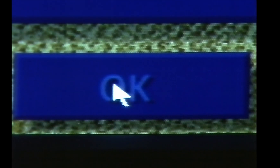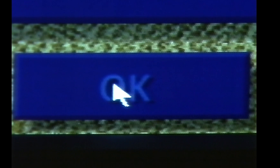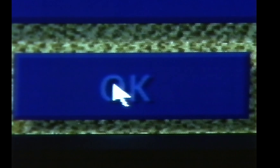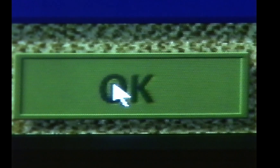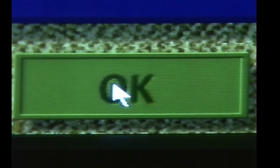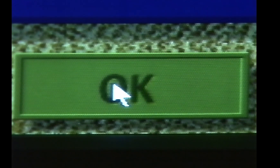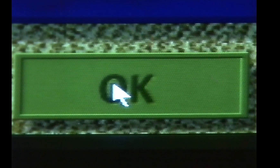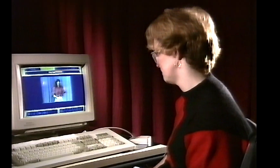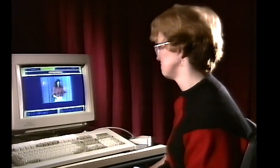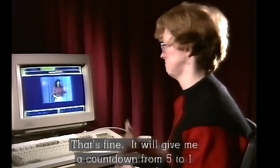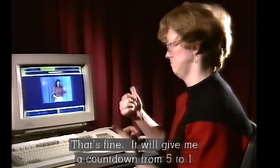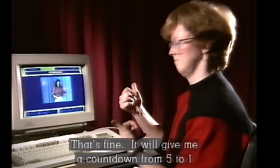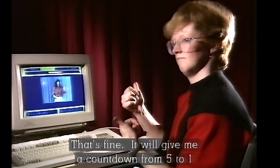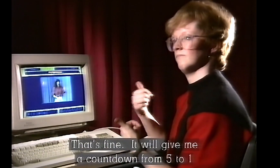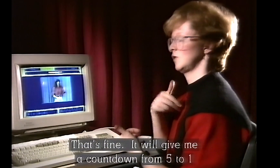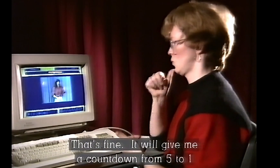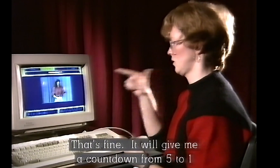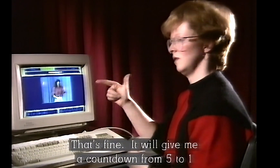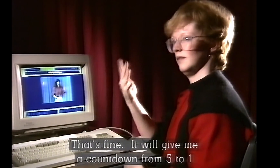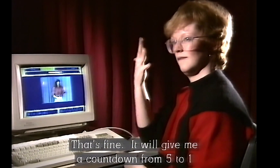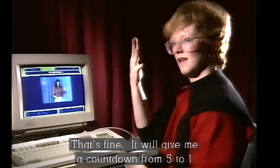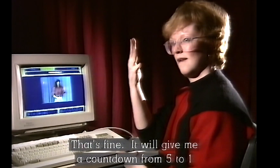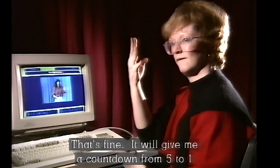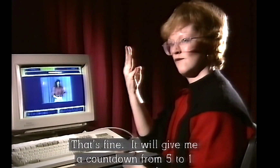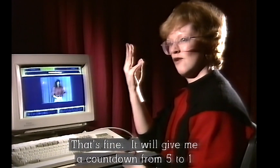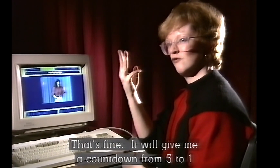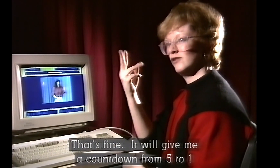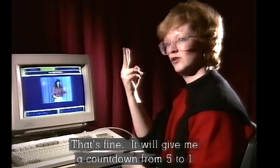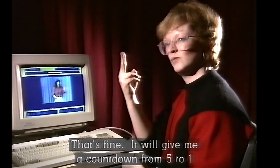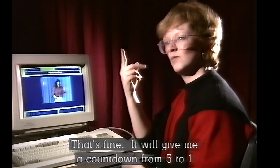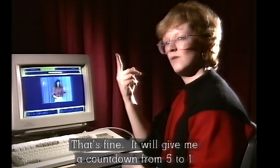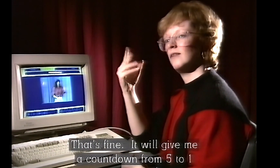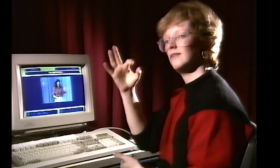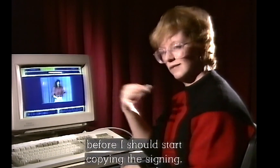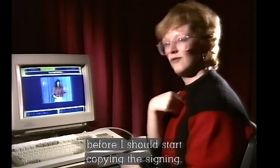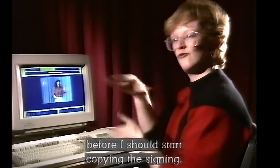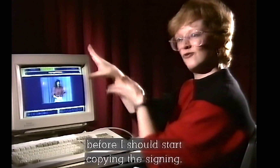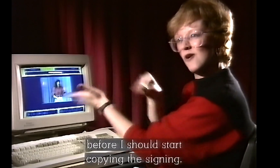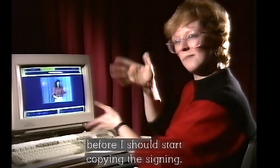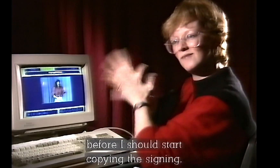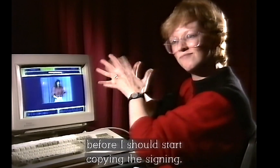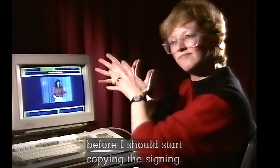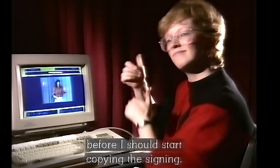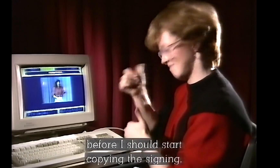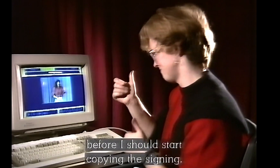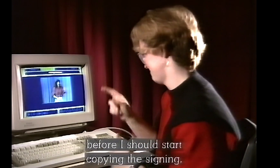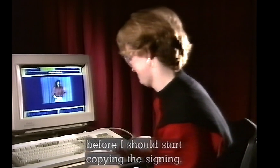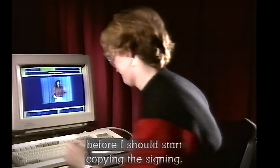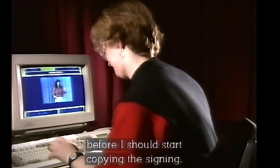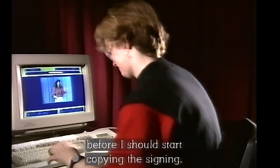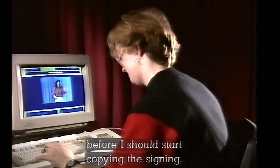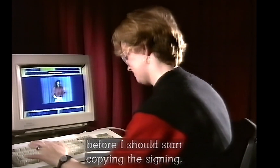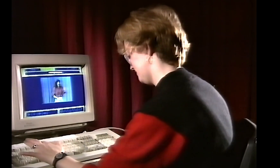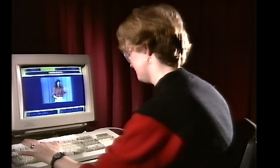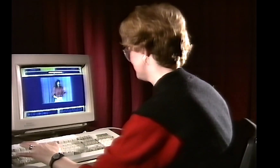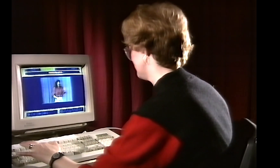Now there was that way, and yet the previous one was done like this. Well, it's really interesting to be able to see an example, but if students want to know more, what